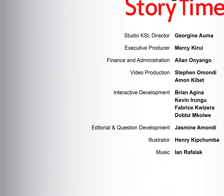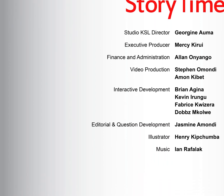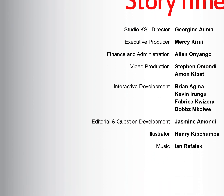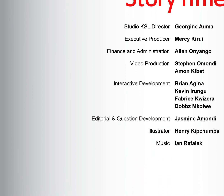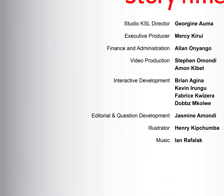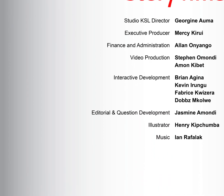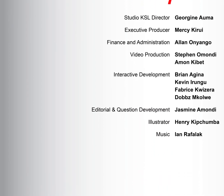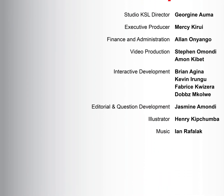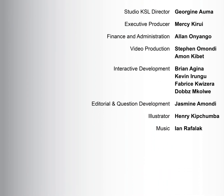Thank you.